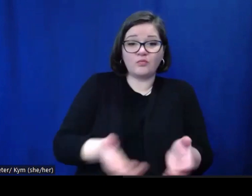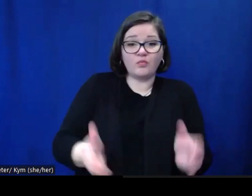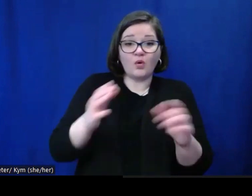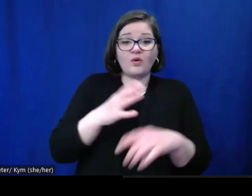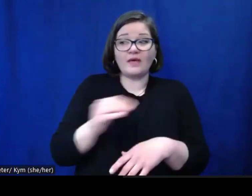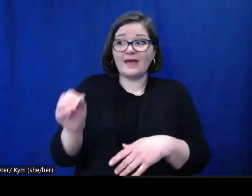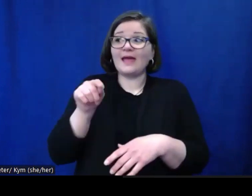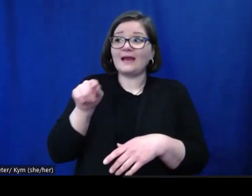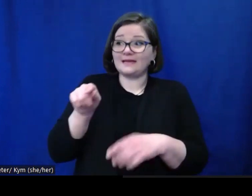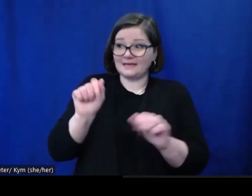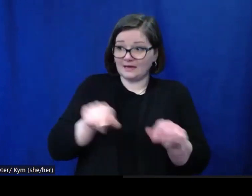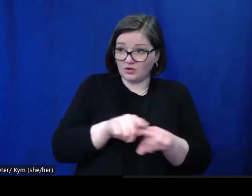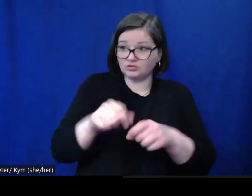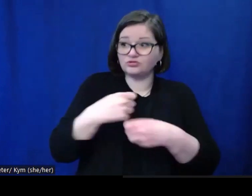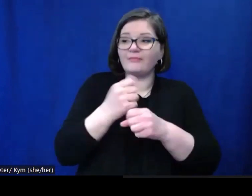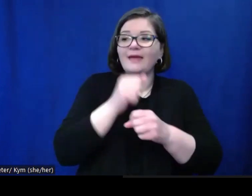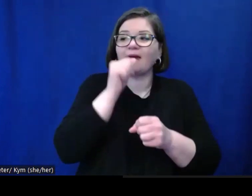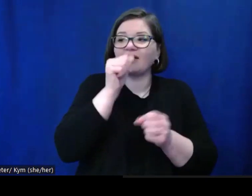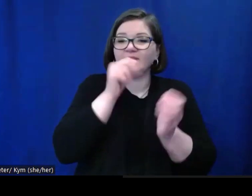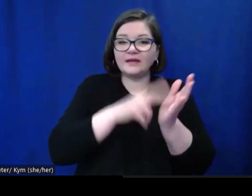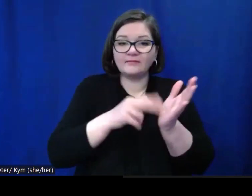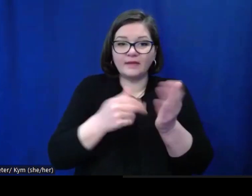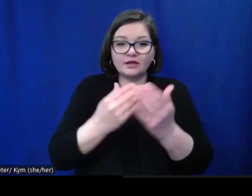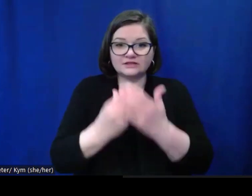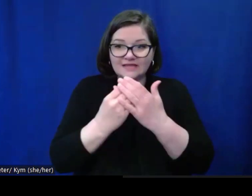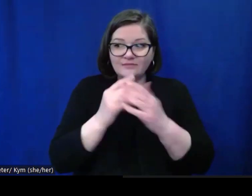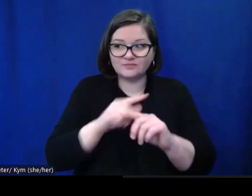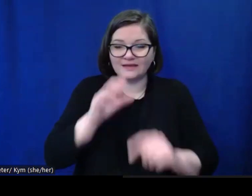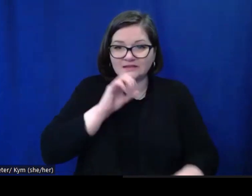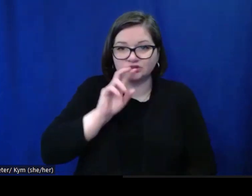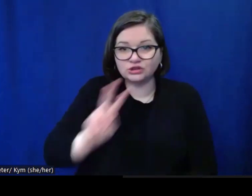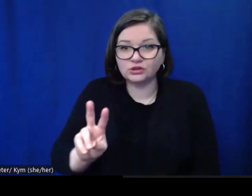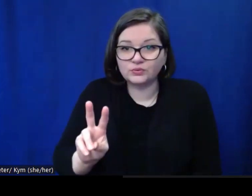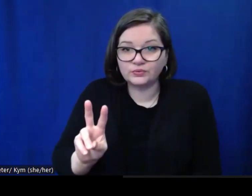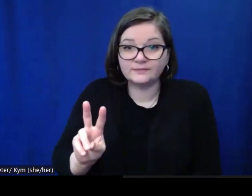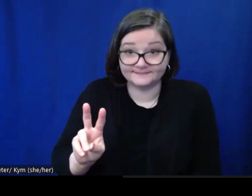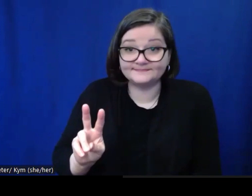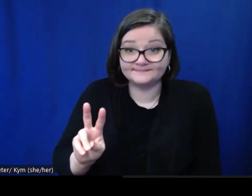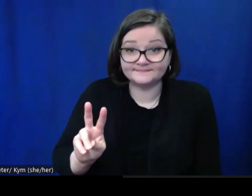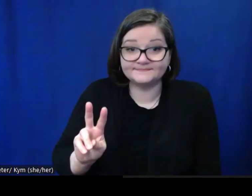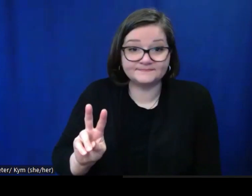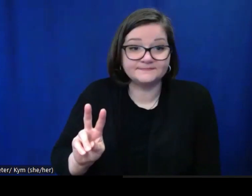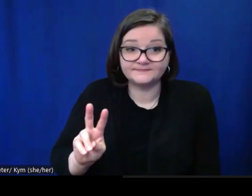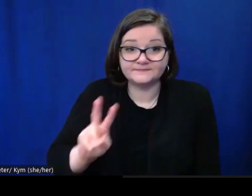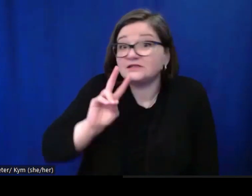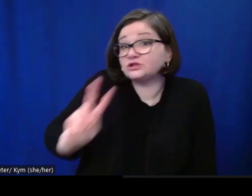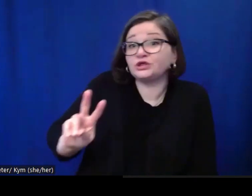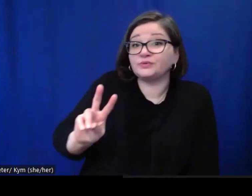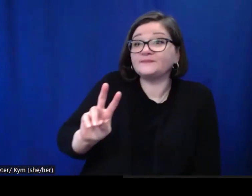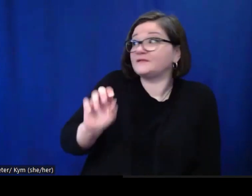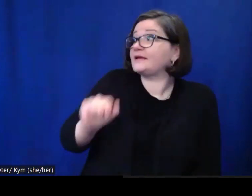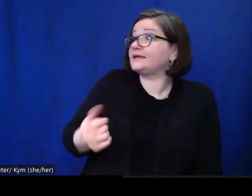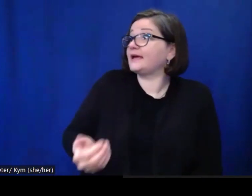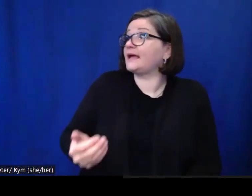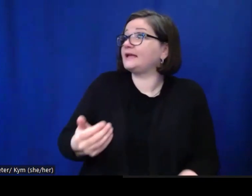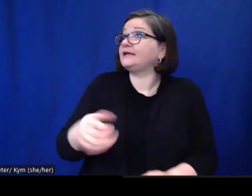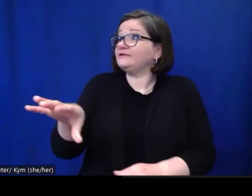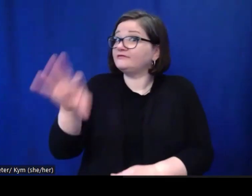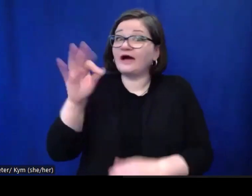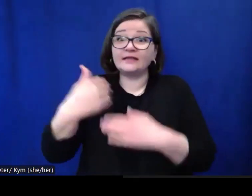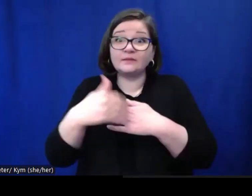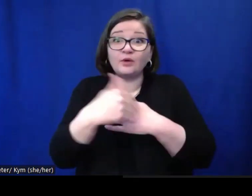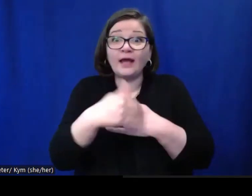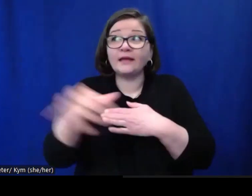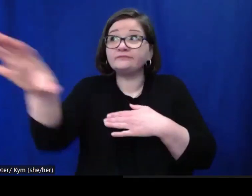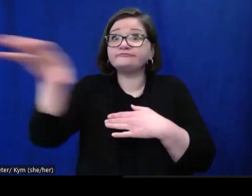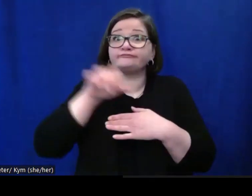sandwich. Little Johnny is 2. Little Johnny is 2, and little Johnny can get out the Wonder Bread and,